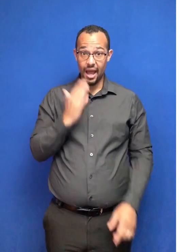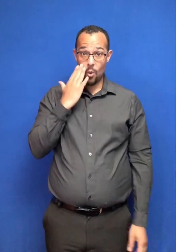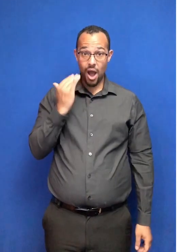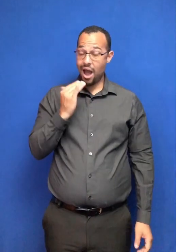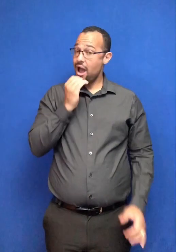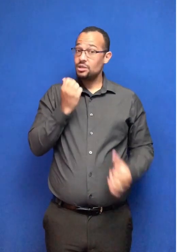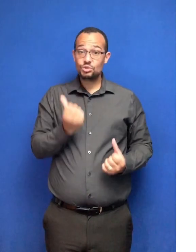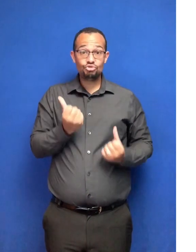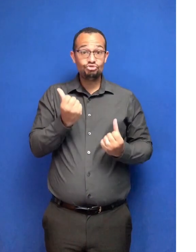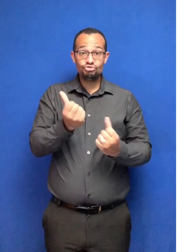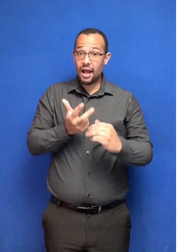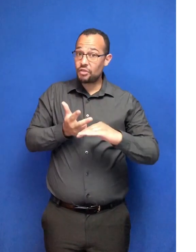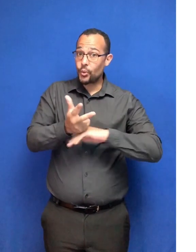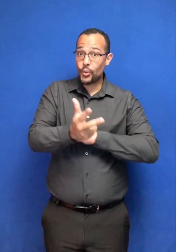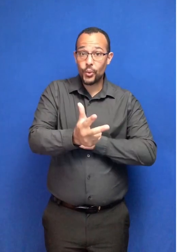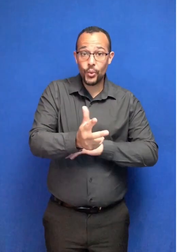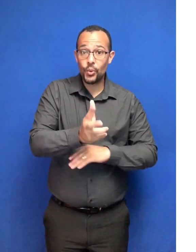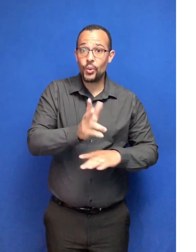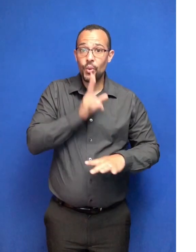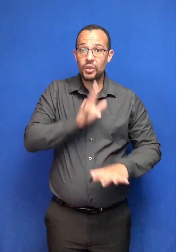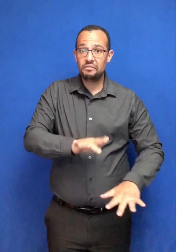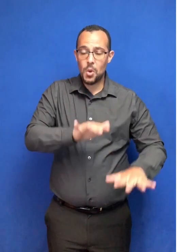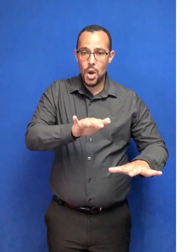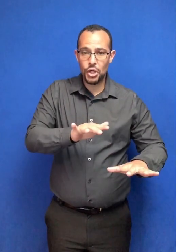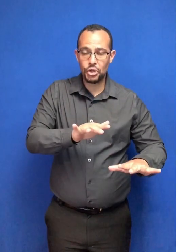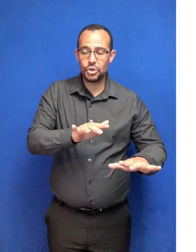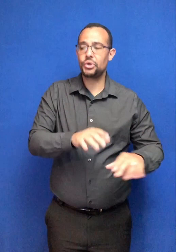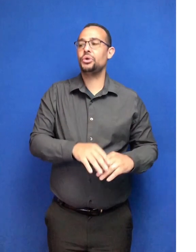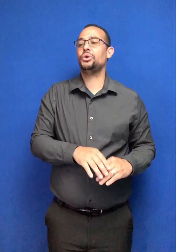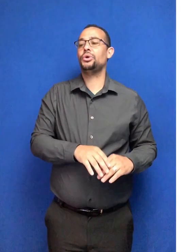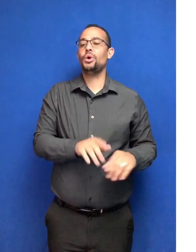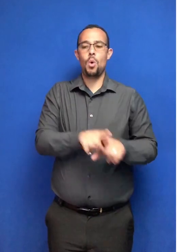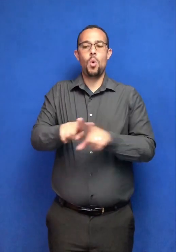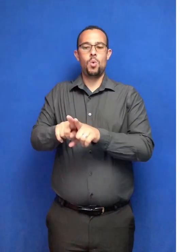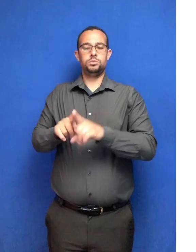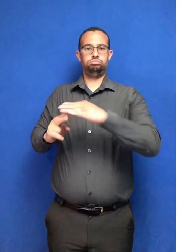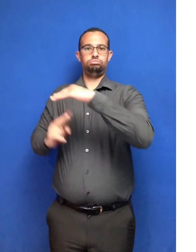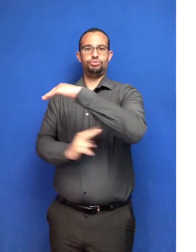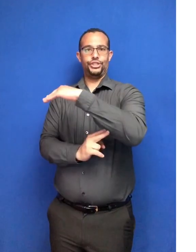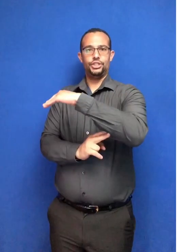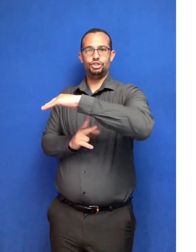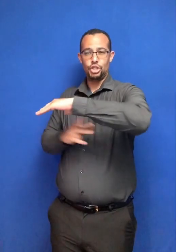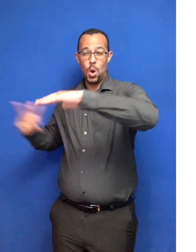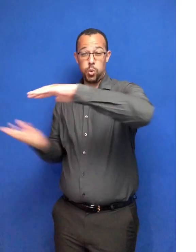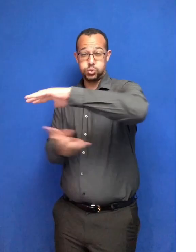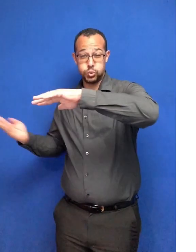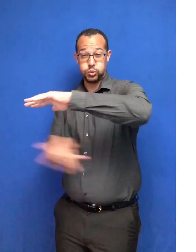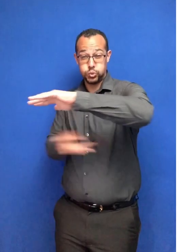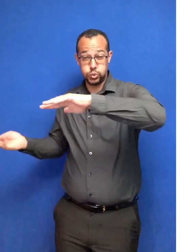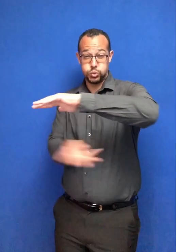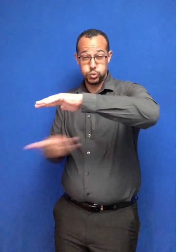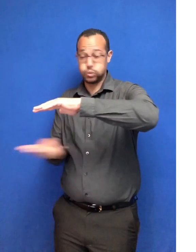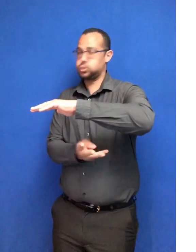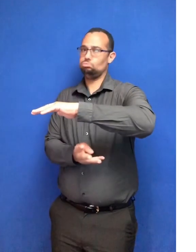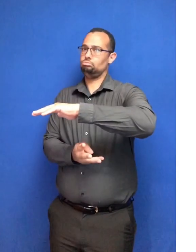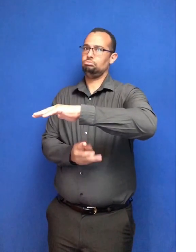Additionally, you never want to cross a bridge that goes over fast-moving water. There is danger in